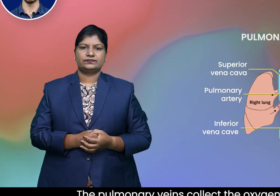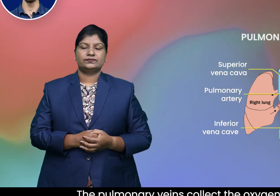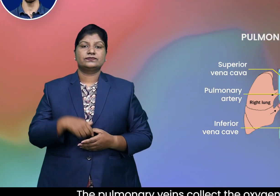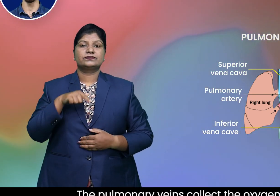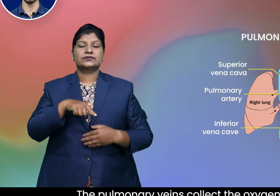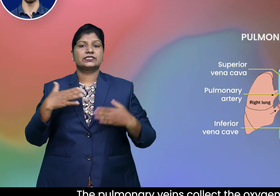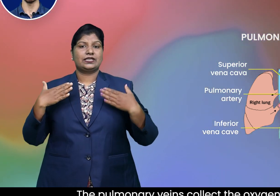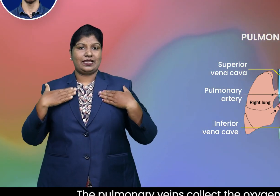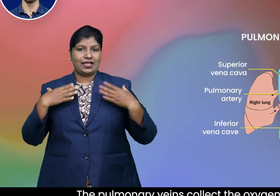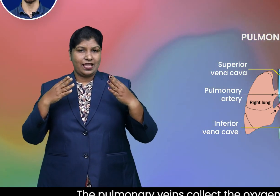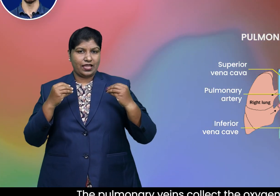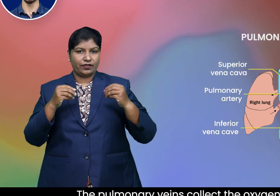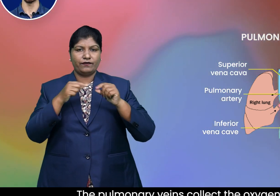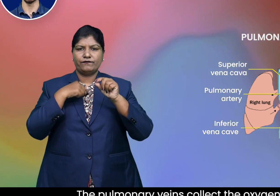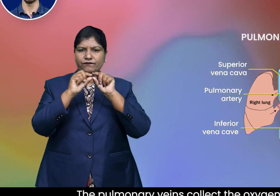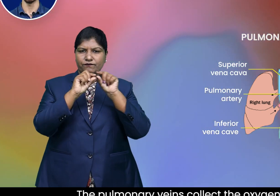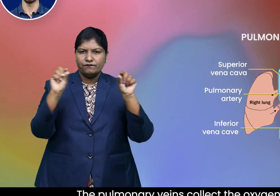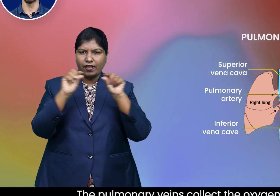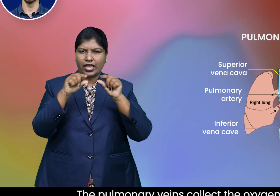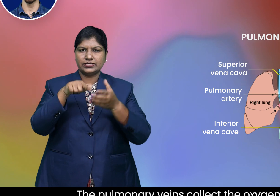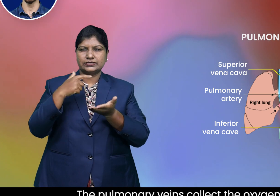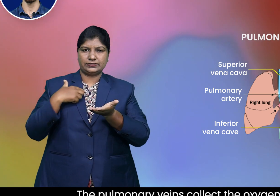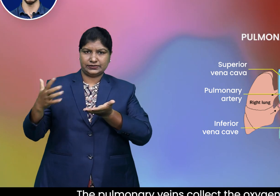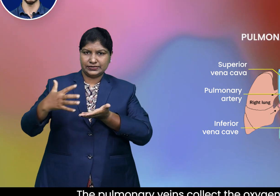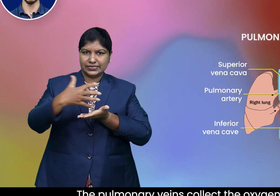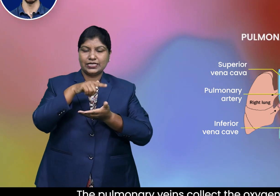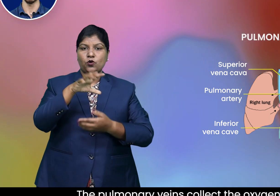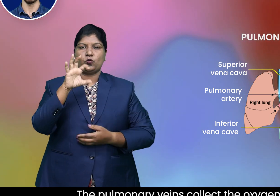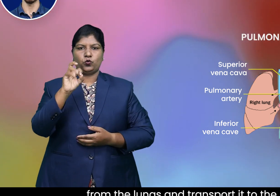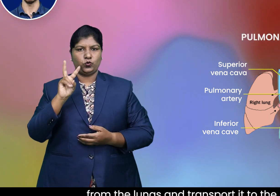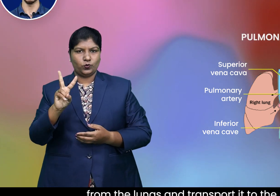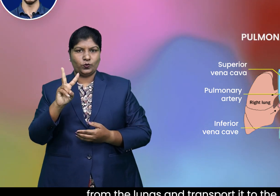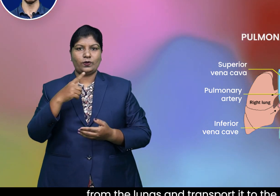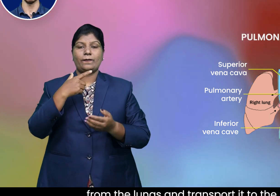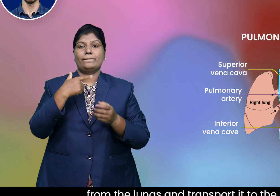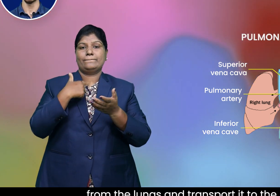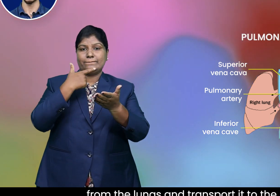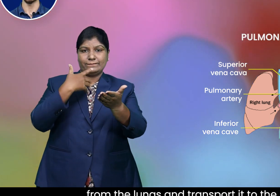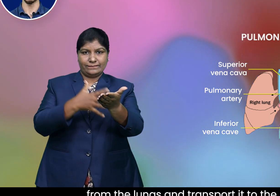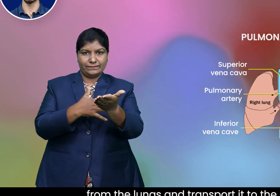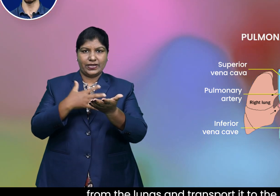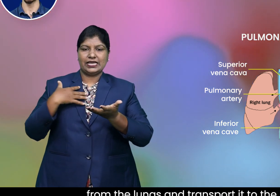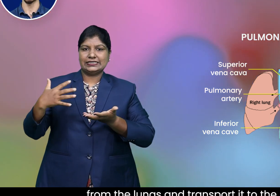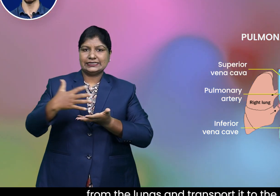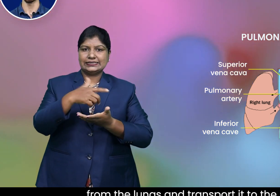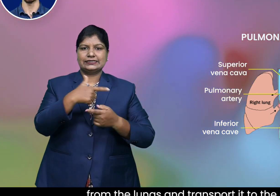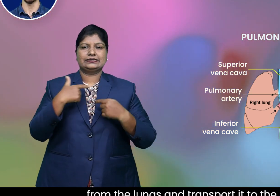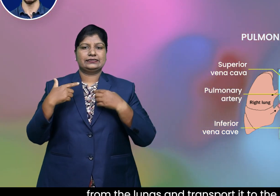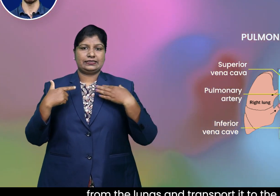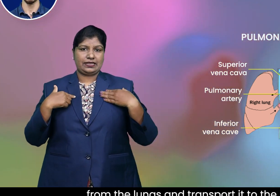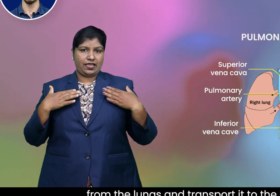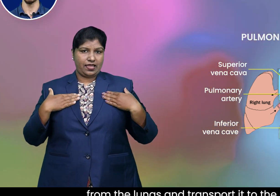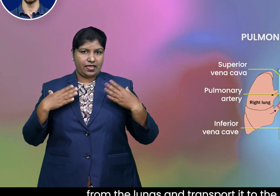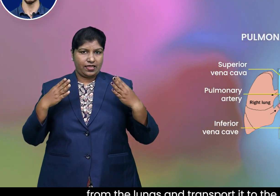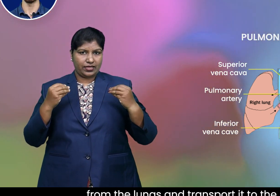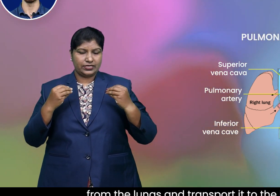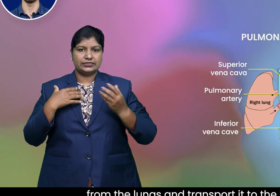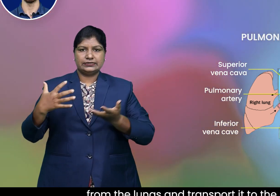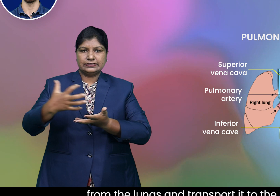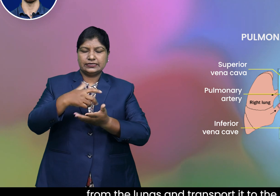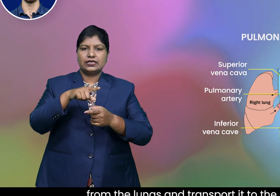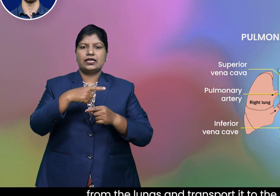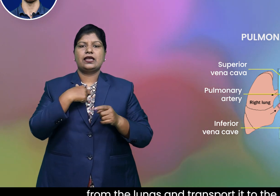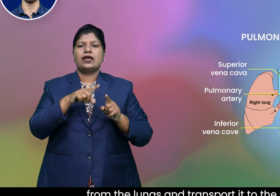The pulmonary veins collect the oxygenated blood from the lungs and transport it to the left